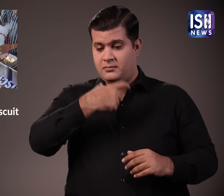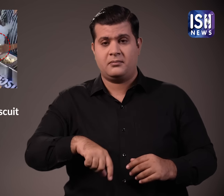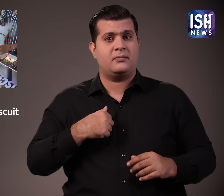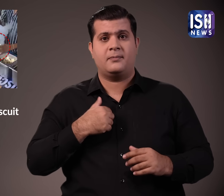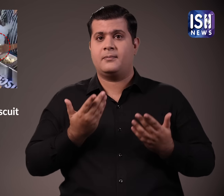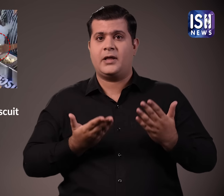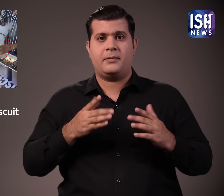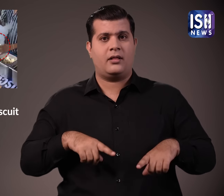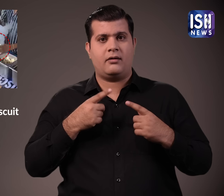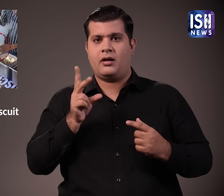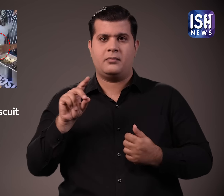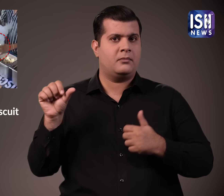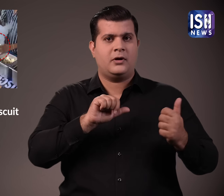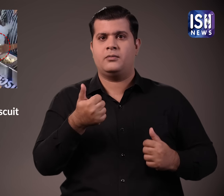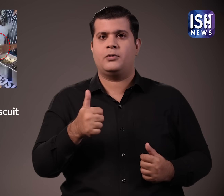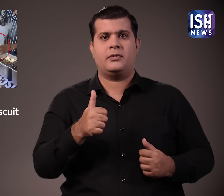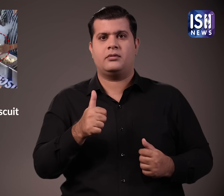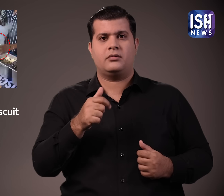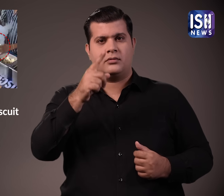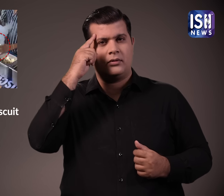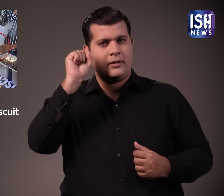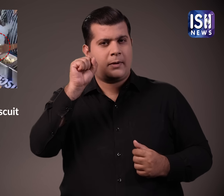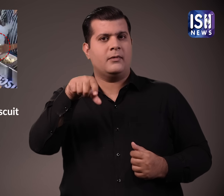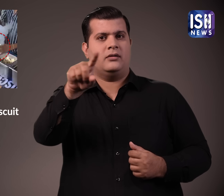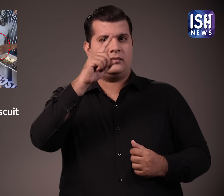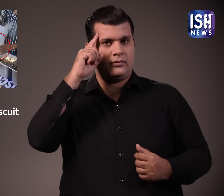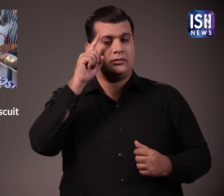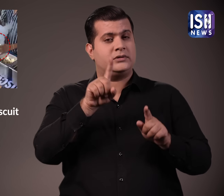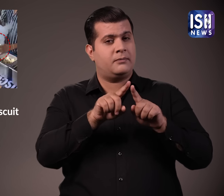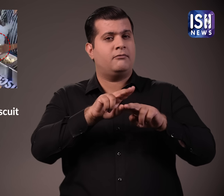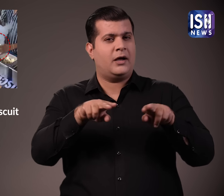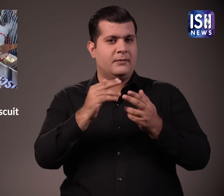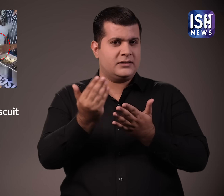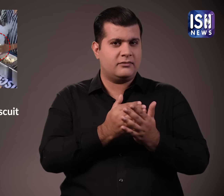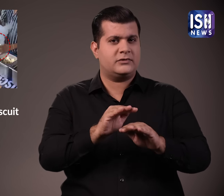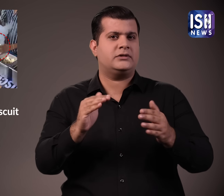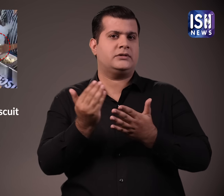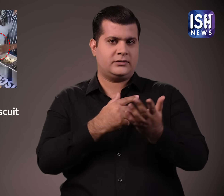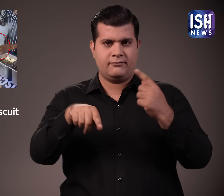It can even kill you. Remember to keep yourself and your family and children safe. Don't leave.